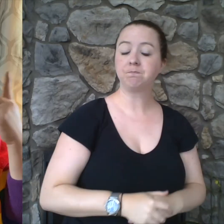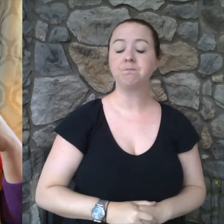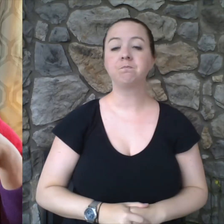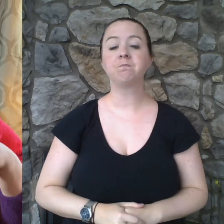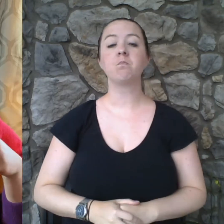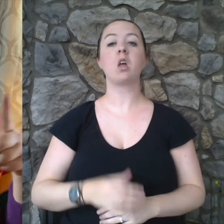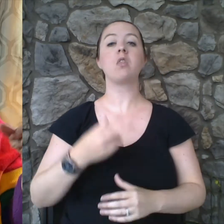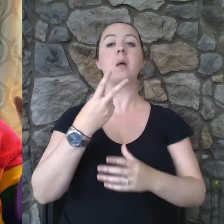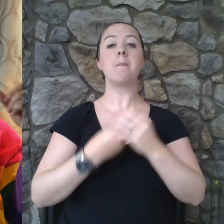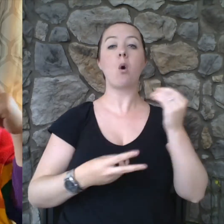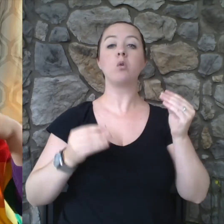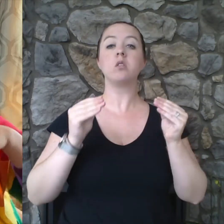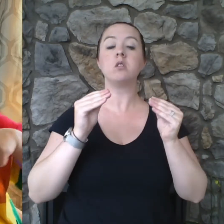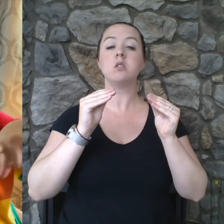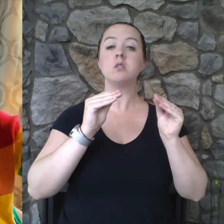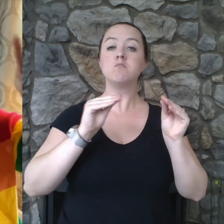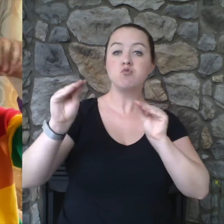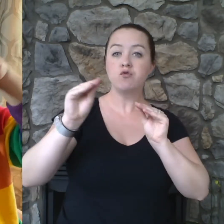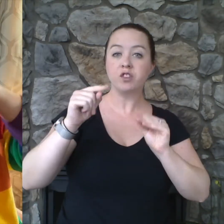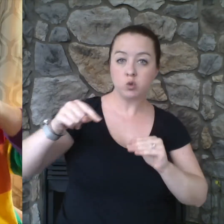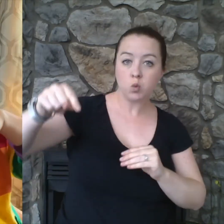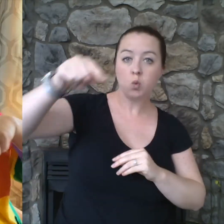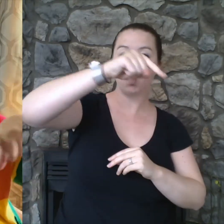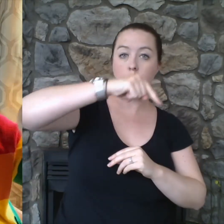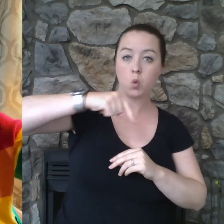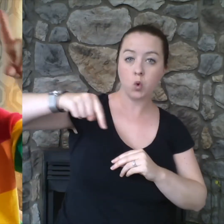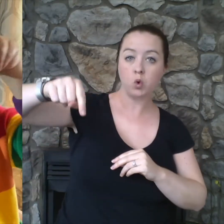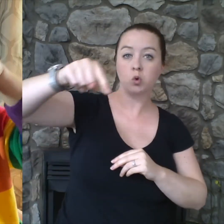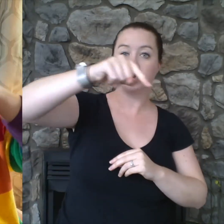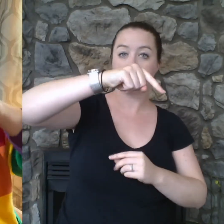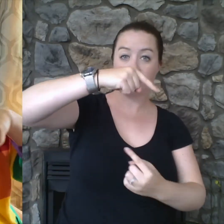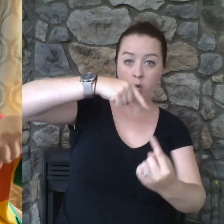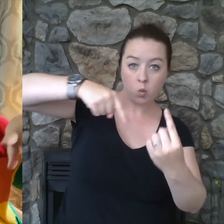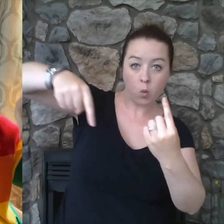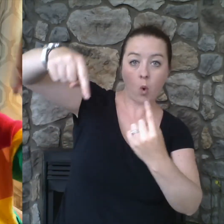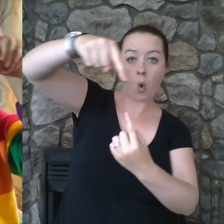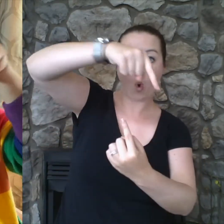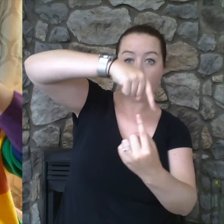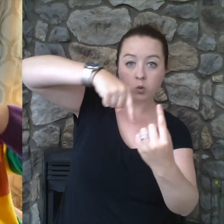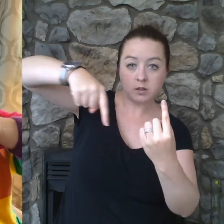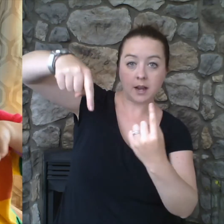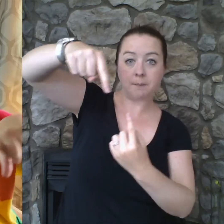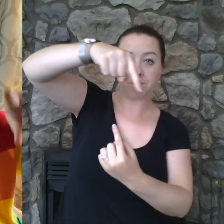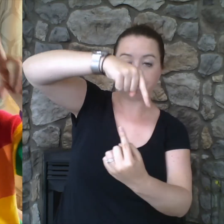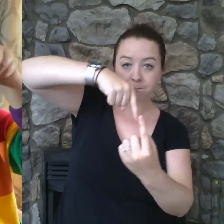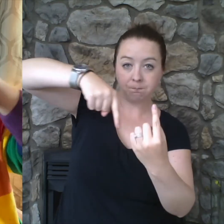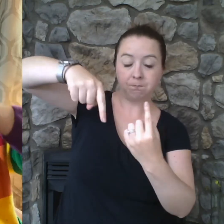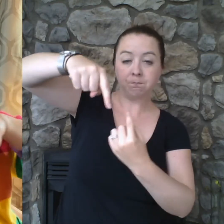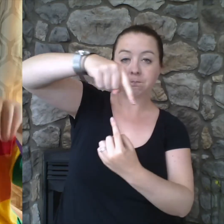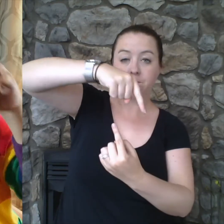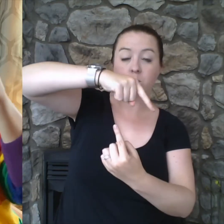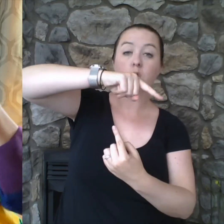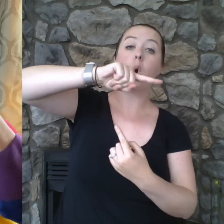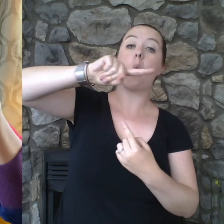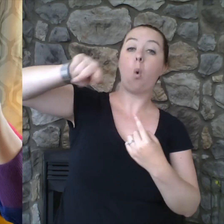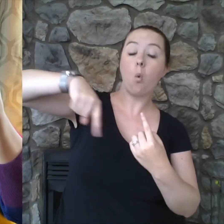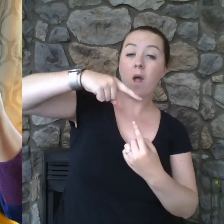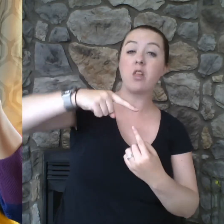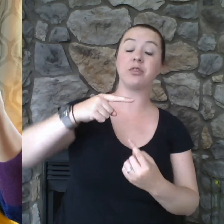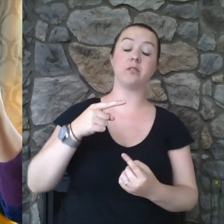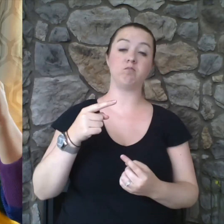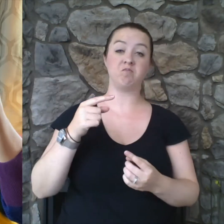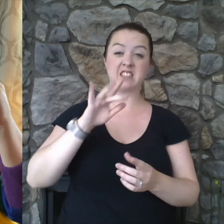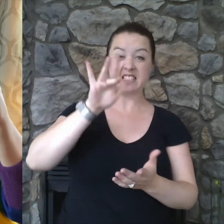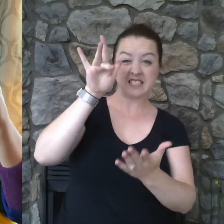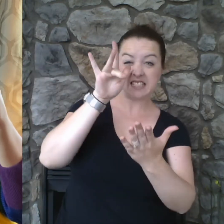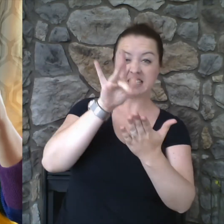swirly patterns, and they rotate just like this around the eye